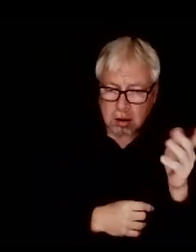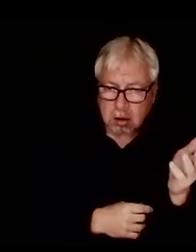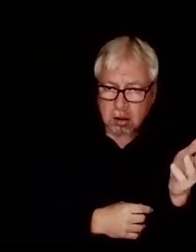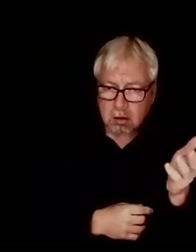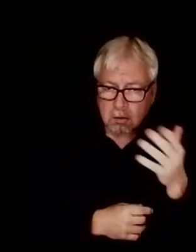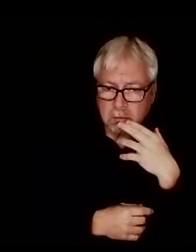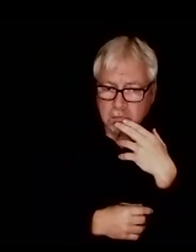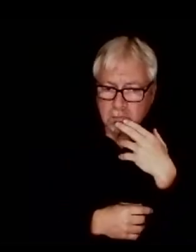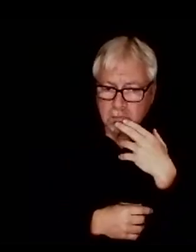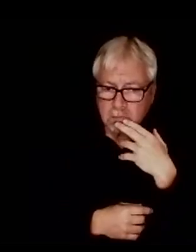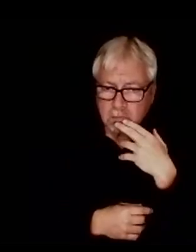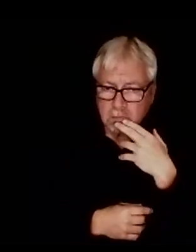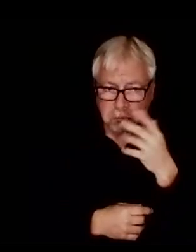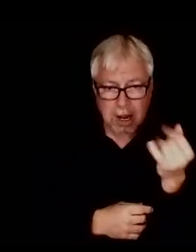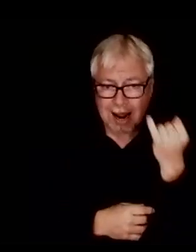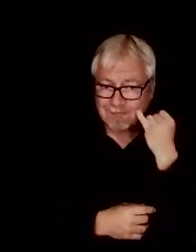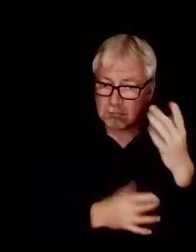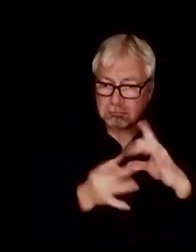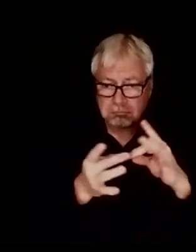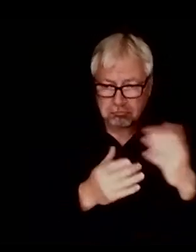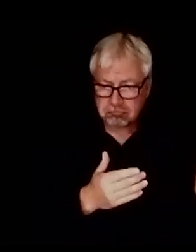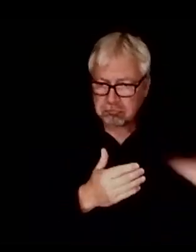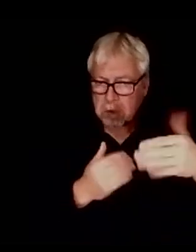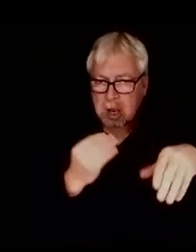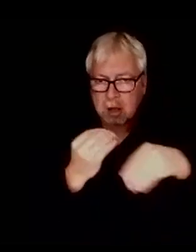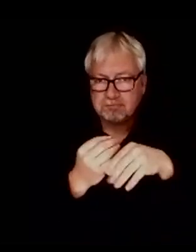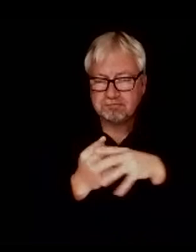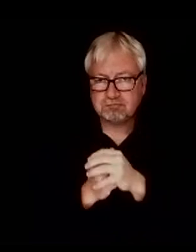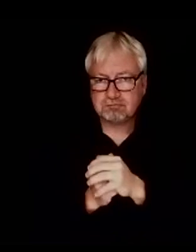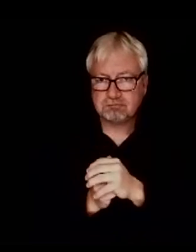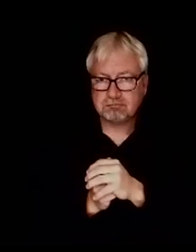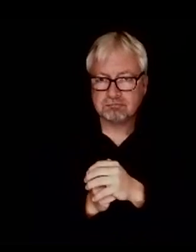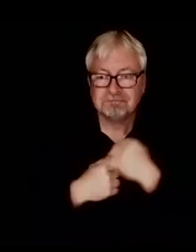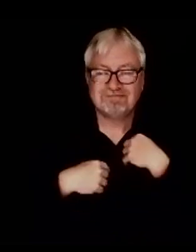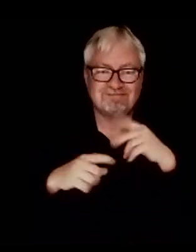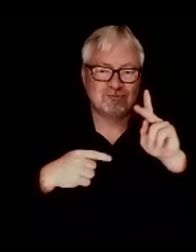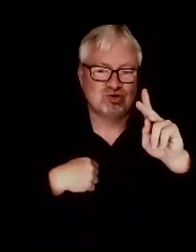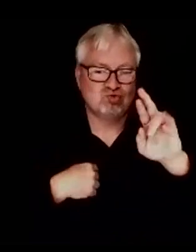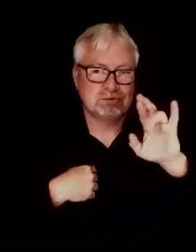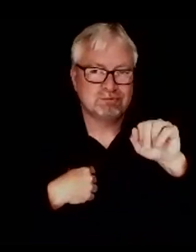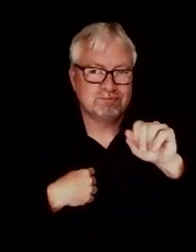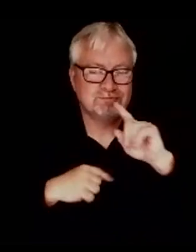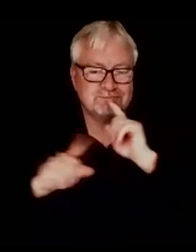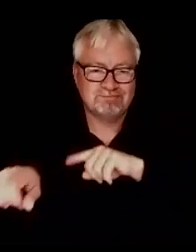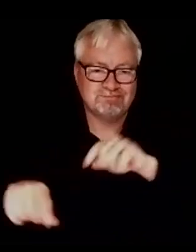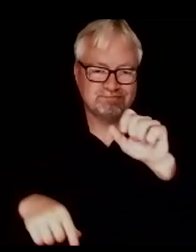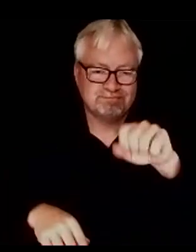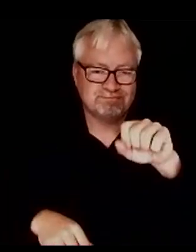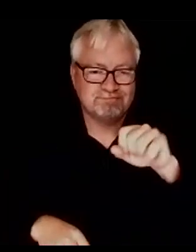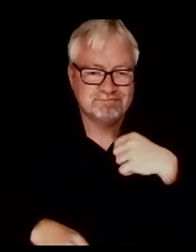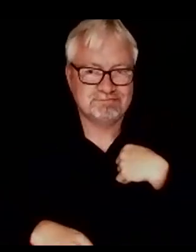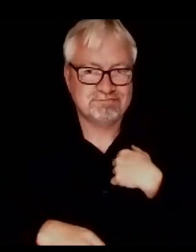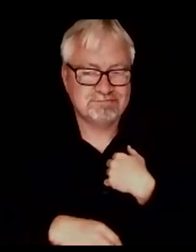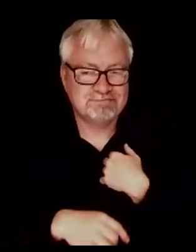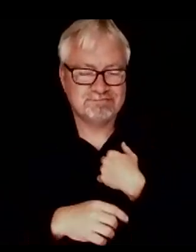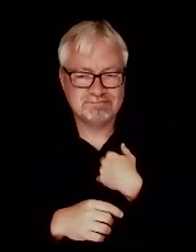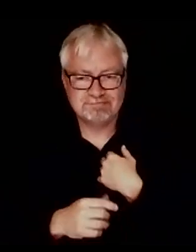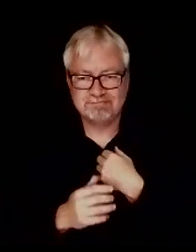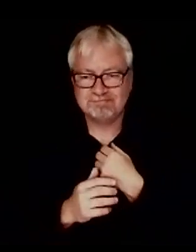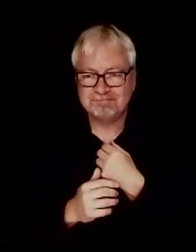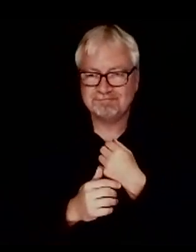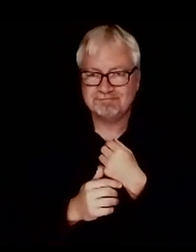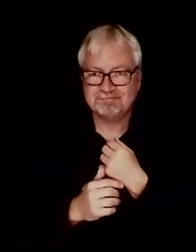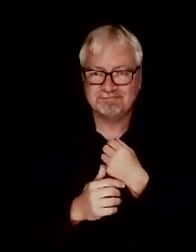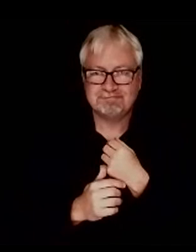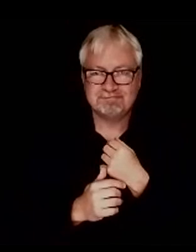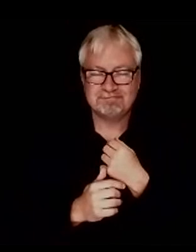do. Yeah, I'm here. And Jeremy, the one thing I would mention is that I think there's sort of an implication that if